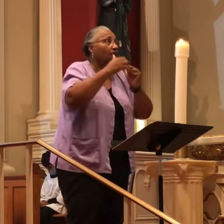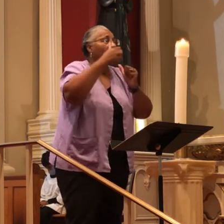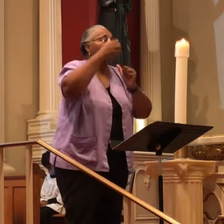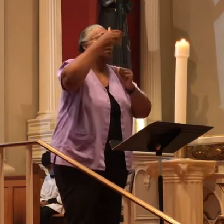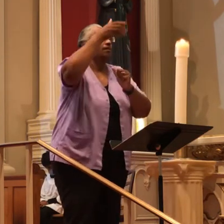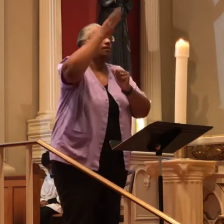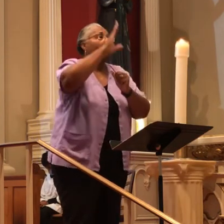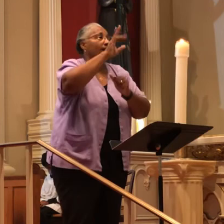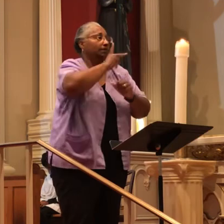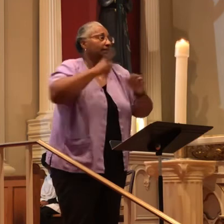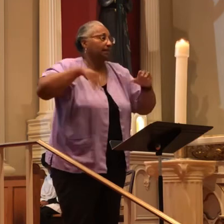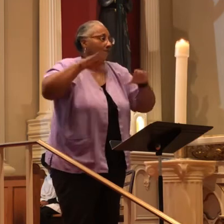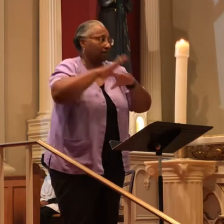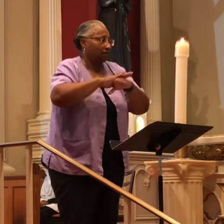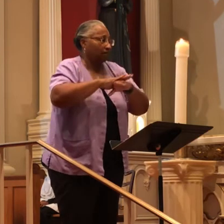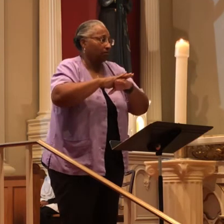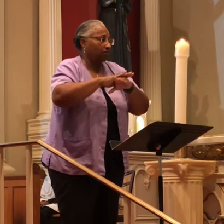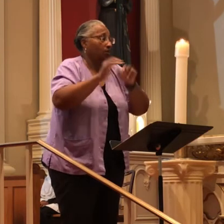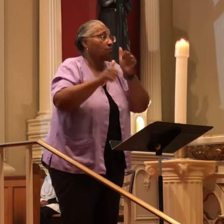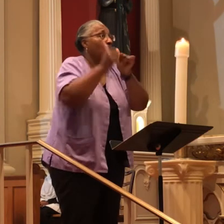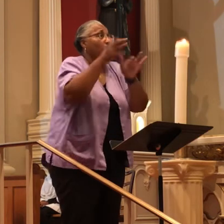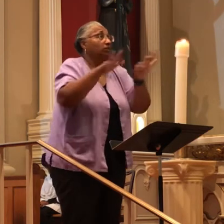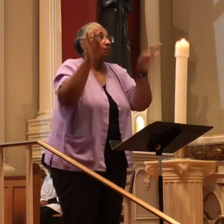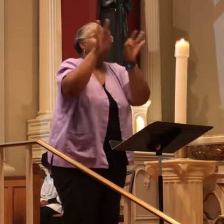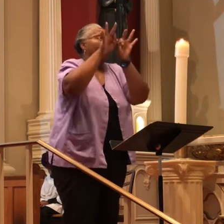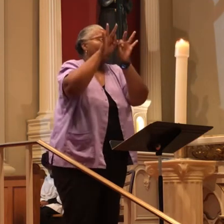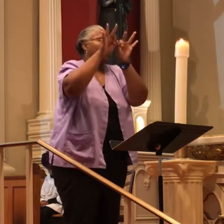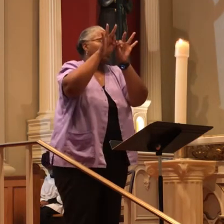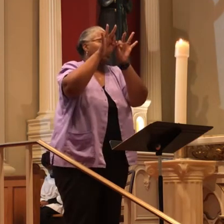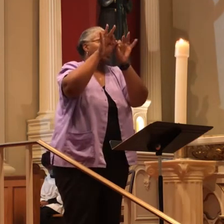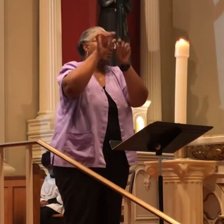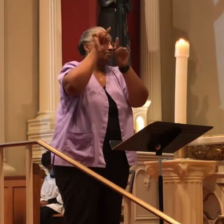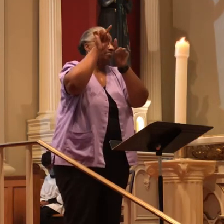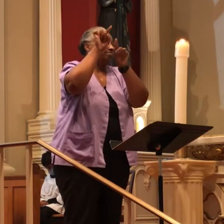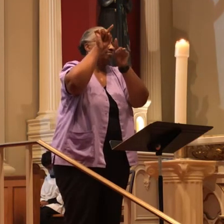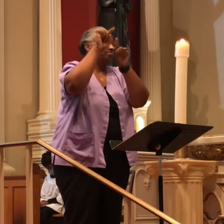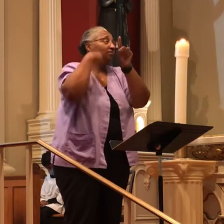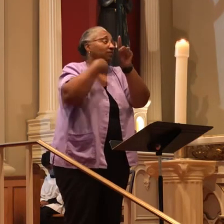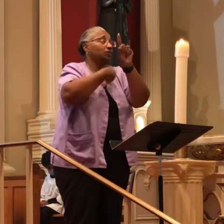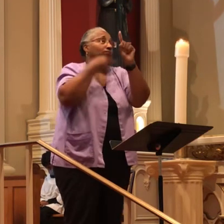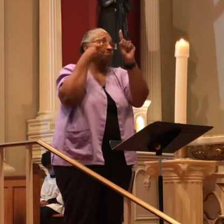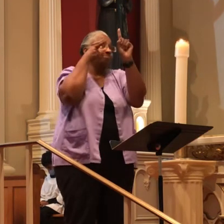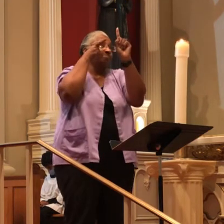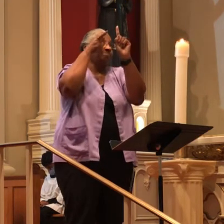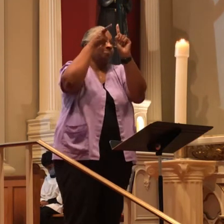the things that really matter in life as we aim for that kingdom.